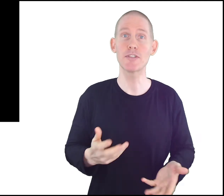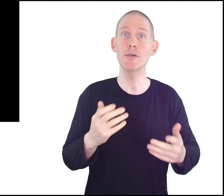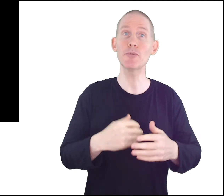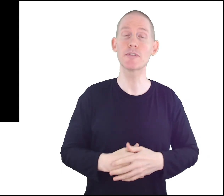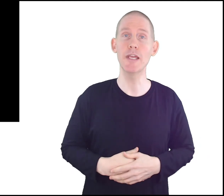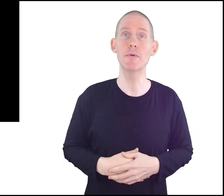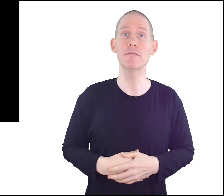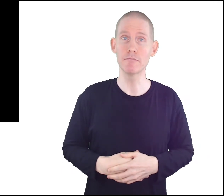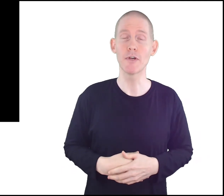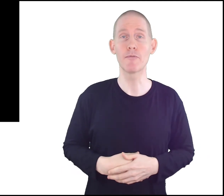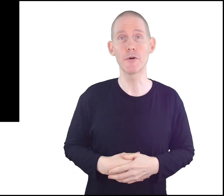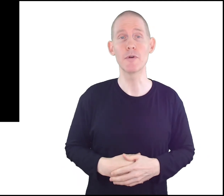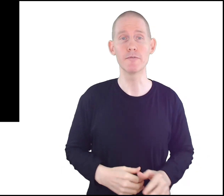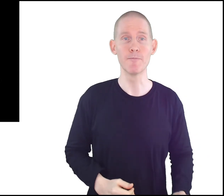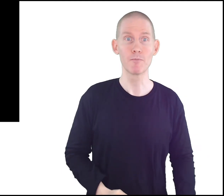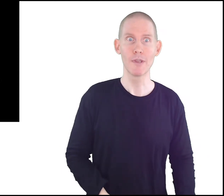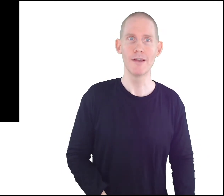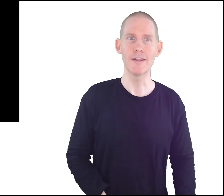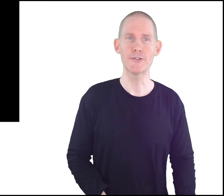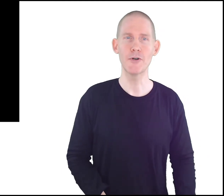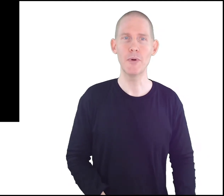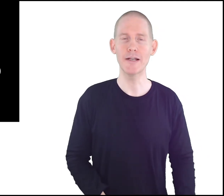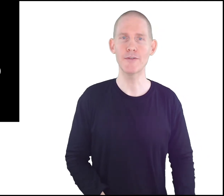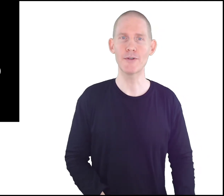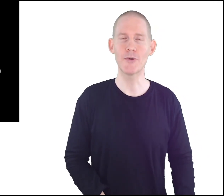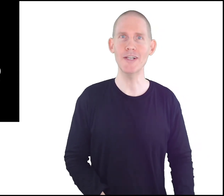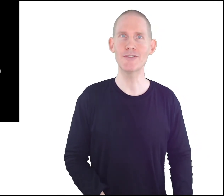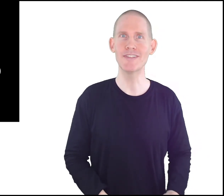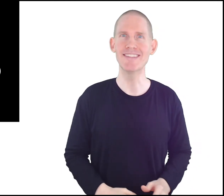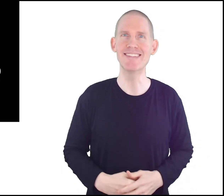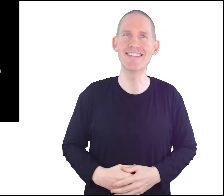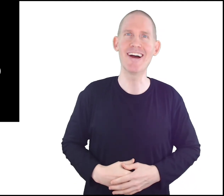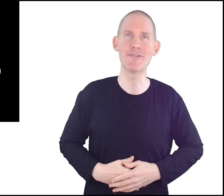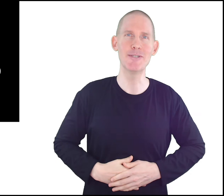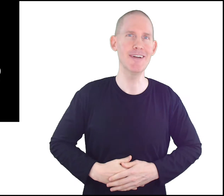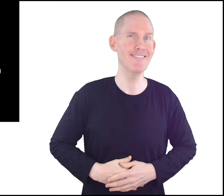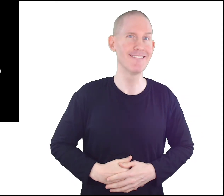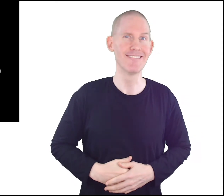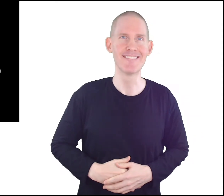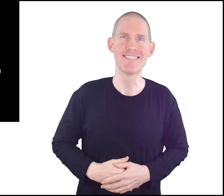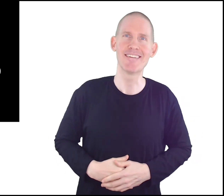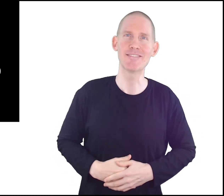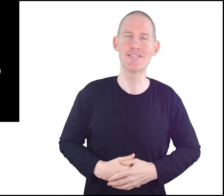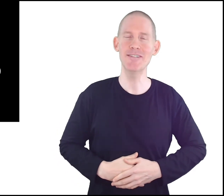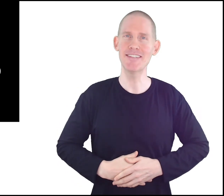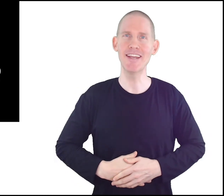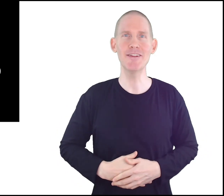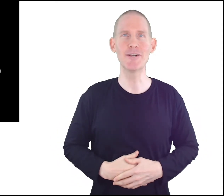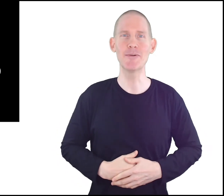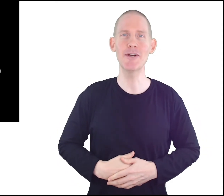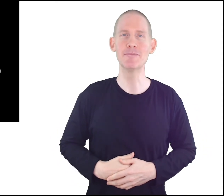simple statement, affirmative. Let's go back to the question. How do we do it? Let's do it together. Here we go.